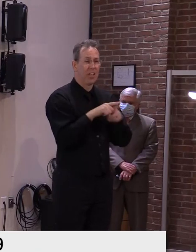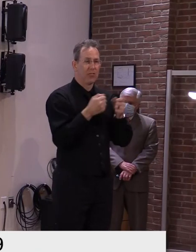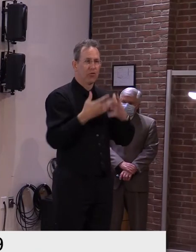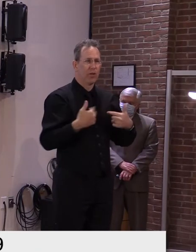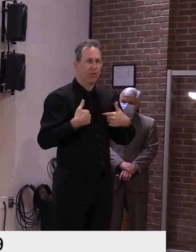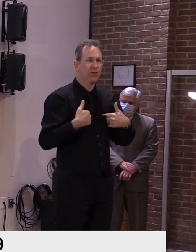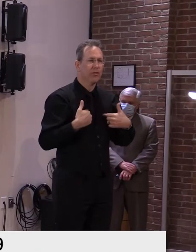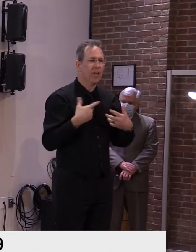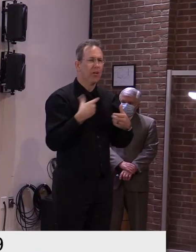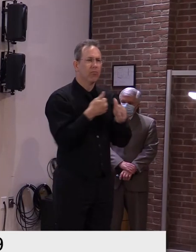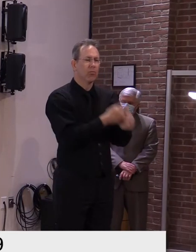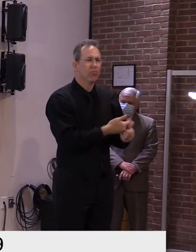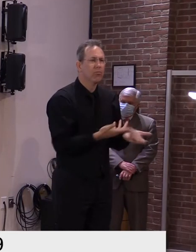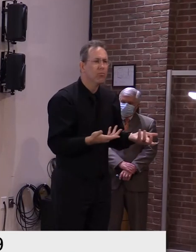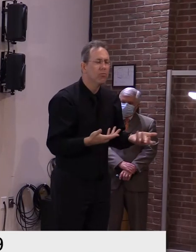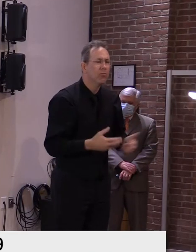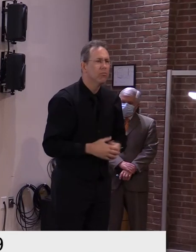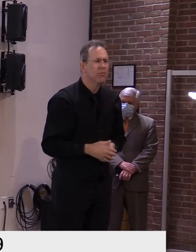racetrack.